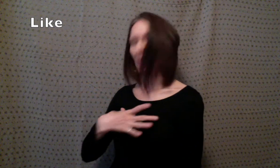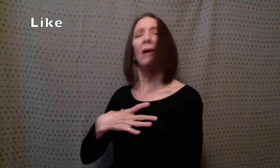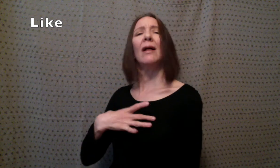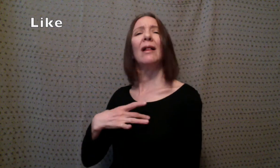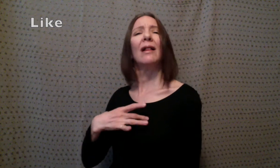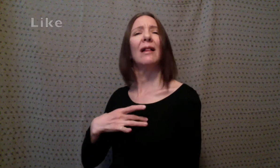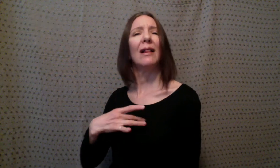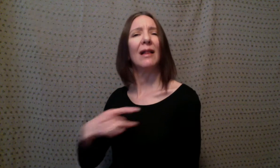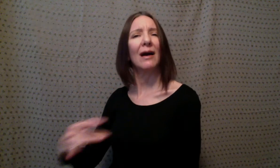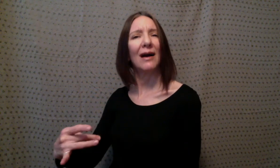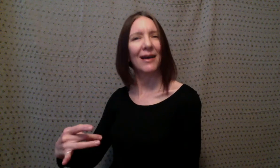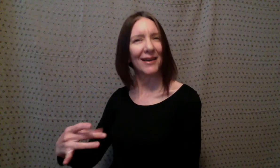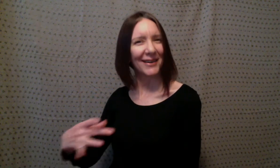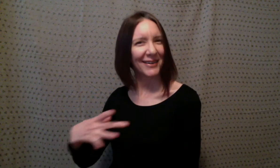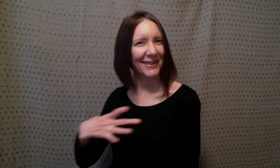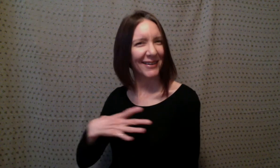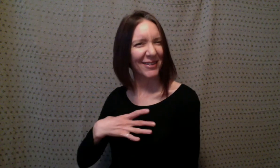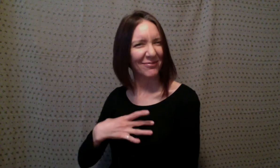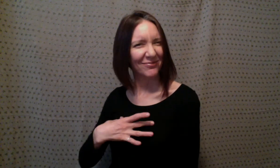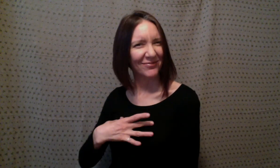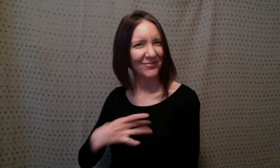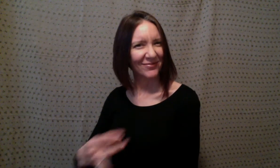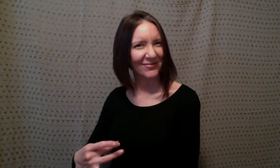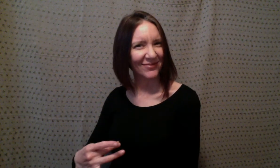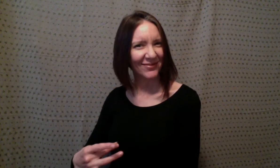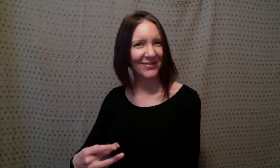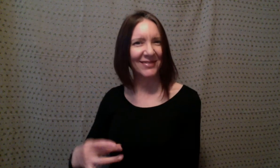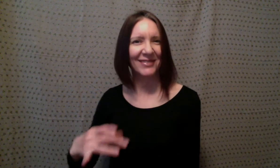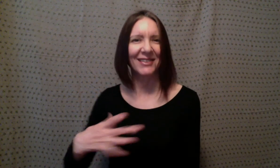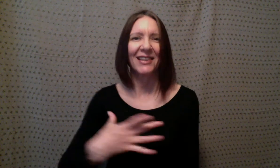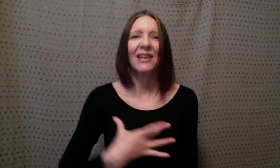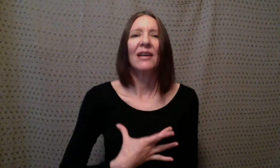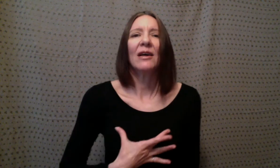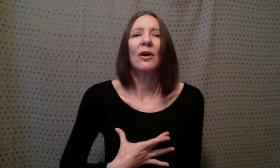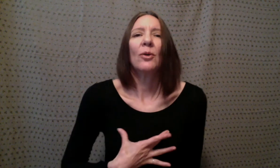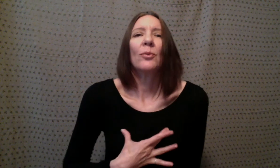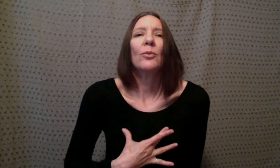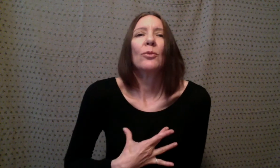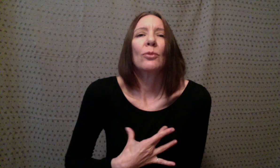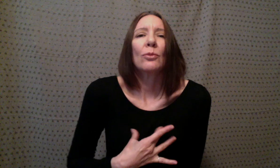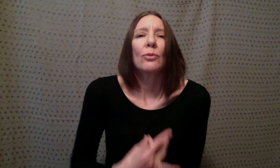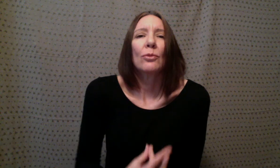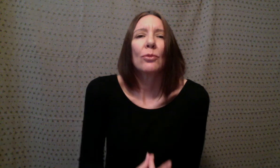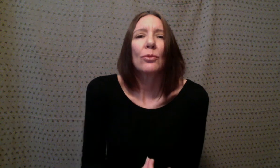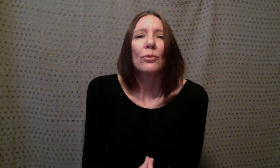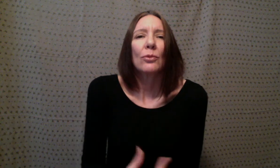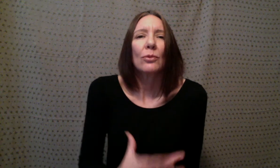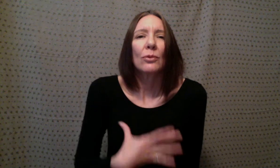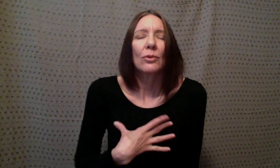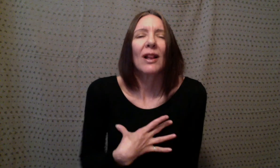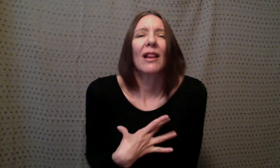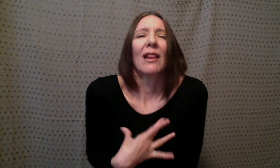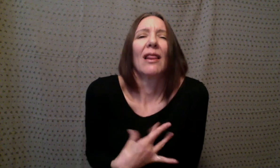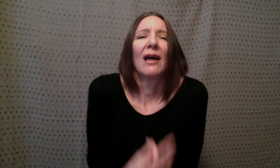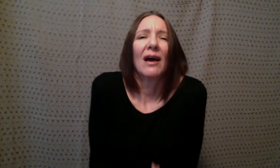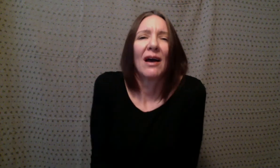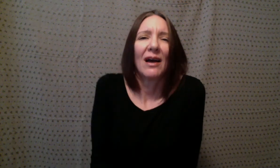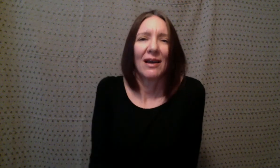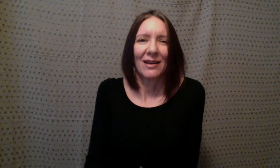region, from the heart area. It starts as an open 5 but ends as an 8.